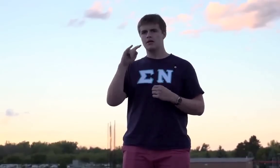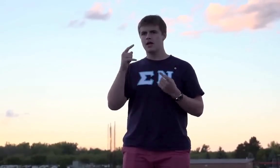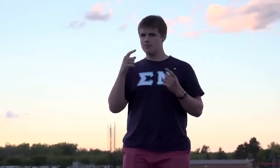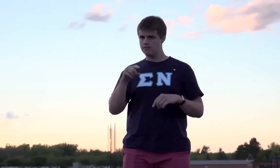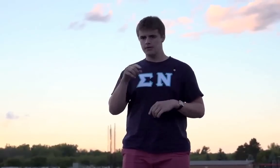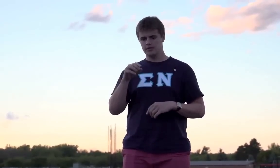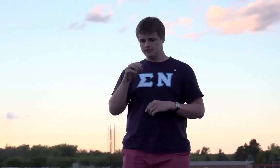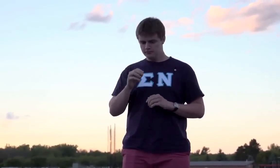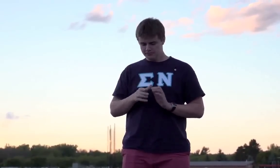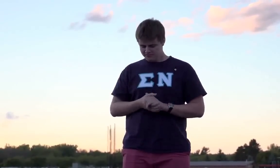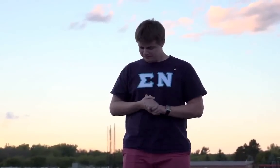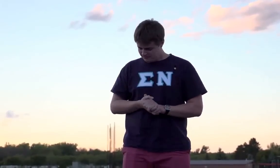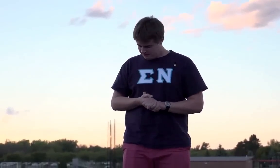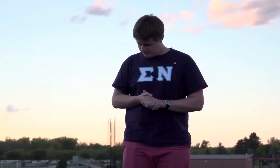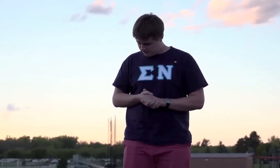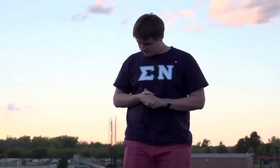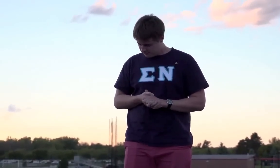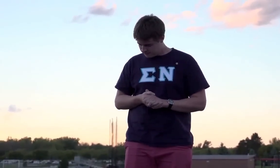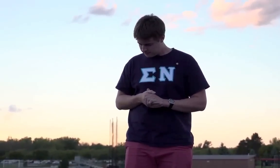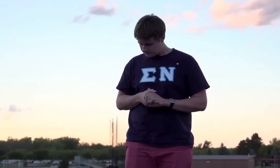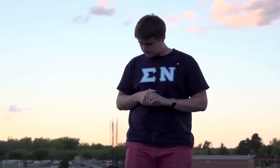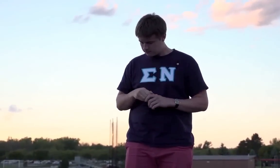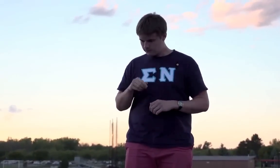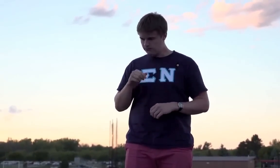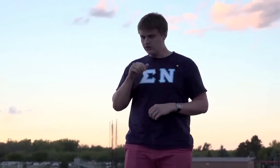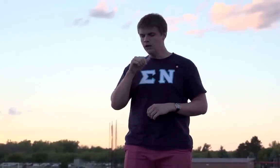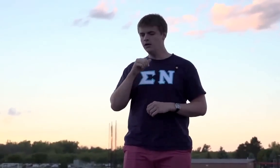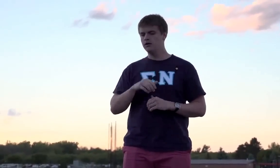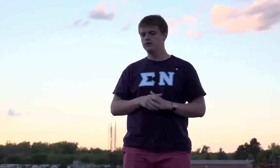don't cry because it happened.